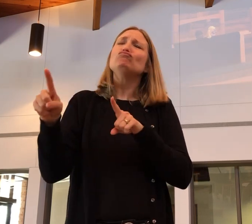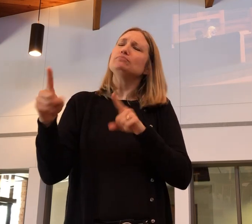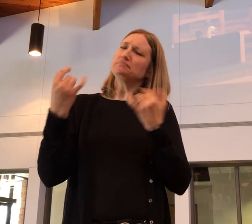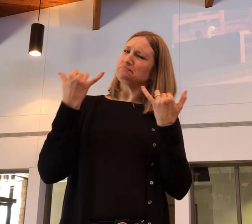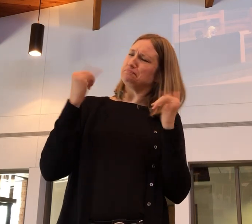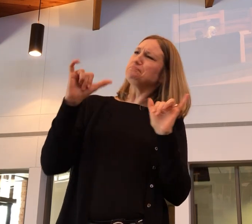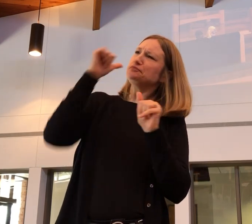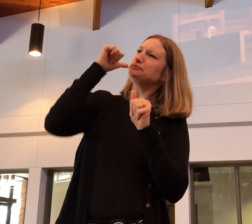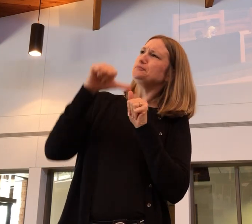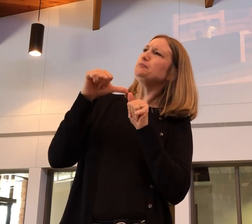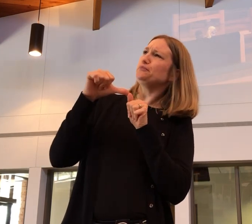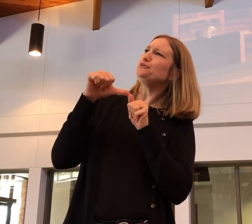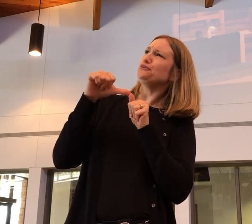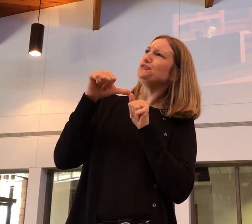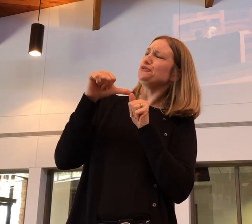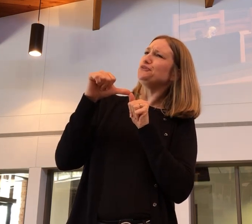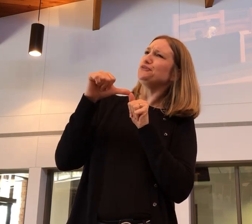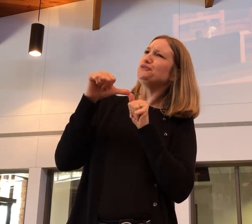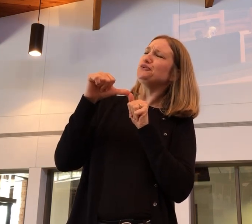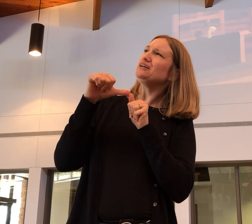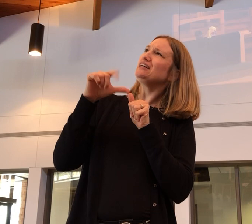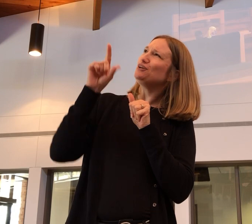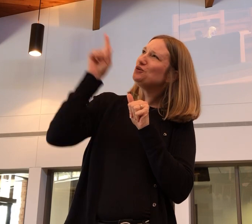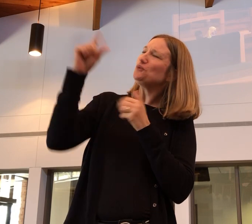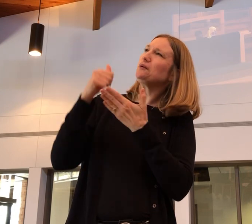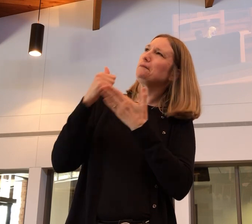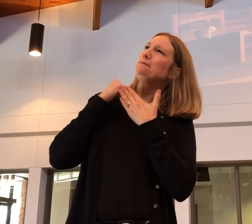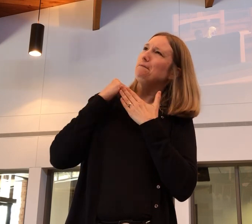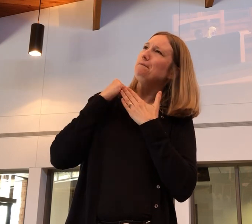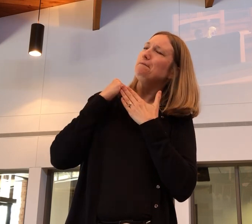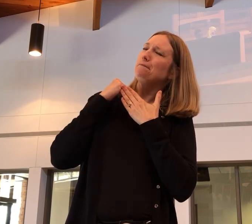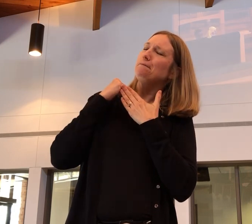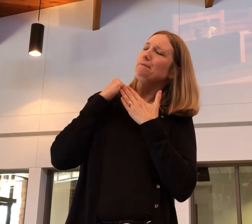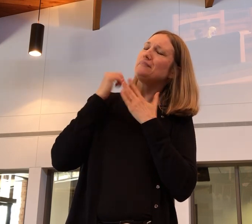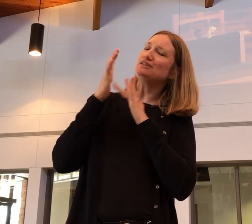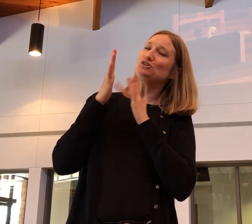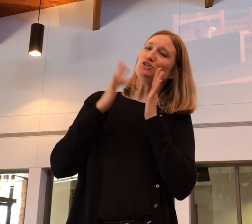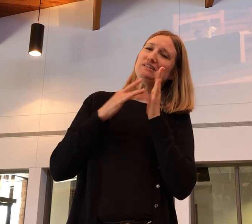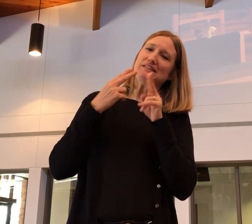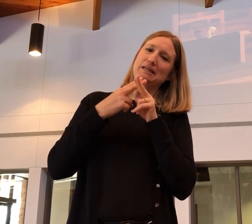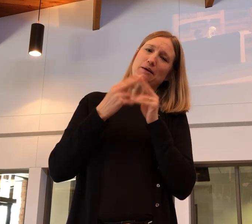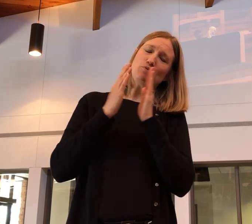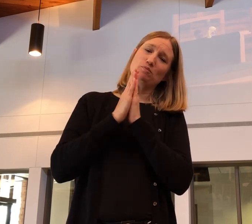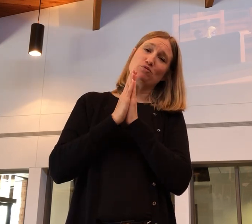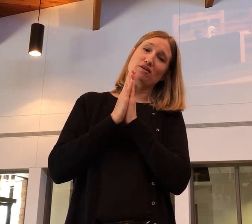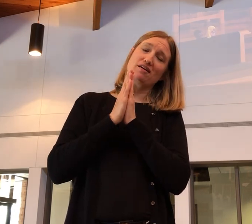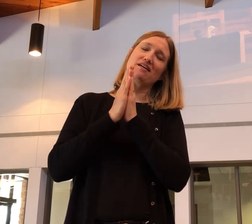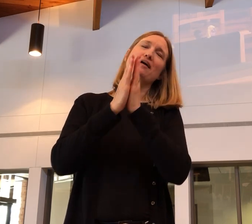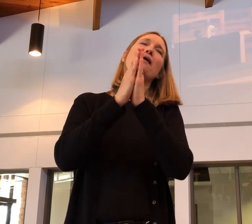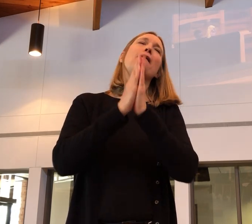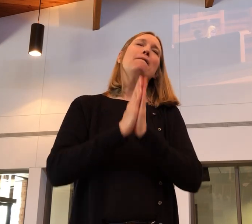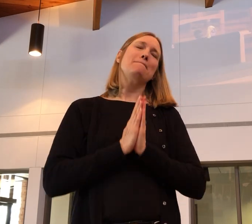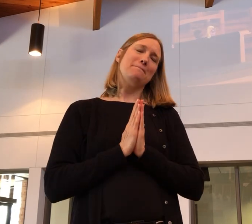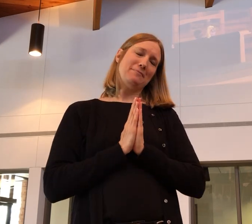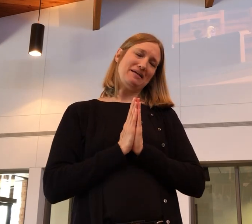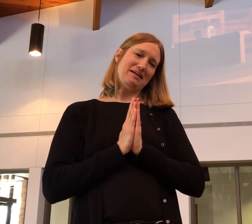at least remember all of the ways that you help us. In Jesus' name we pray.